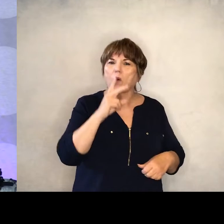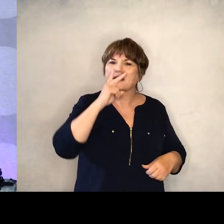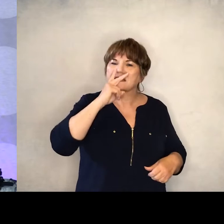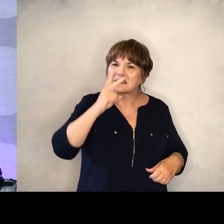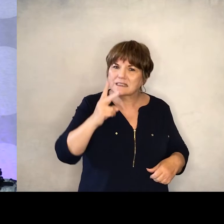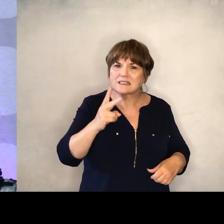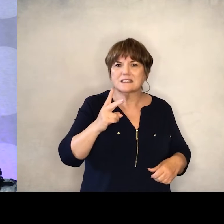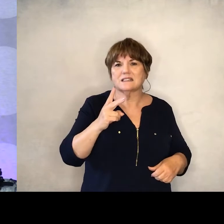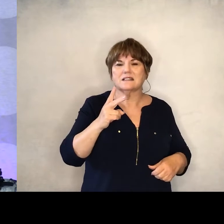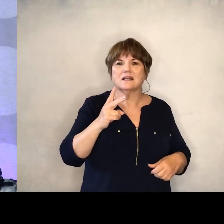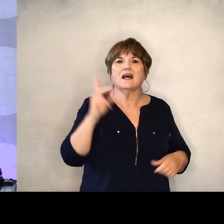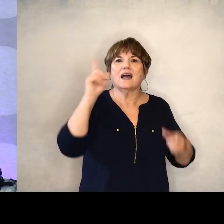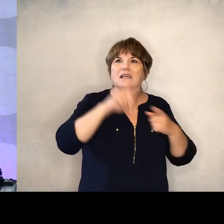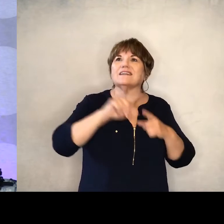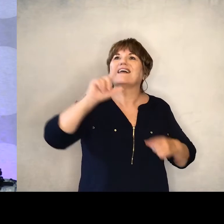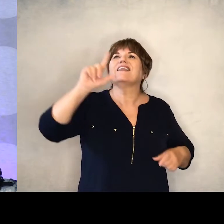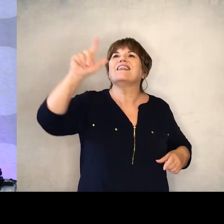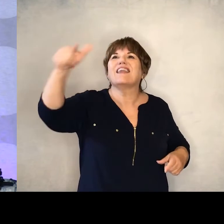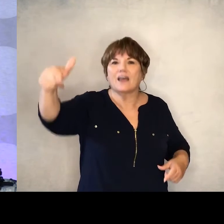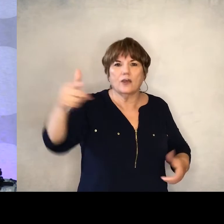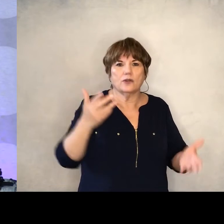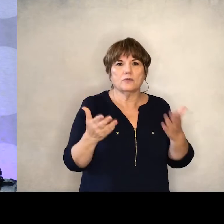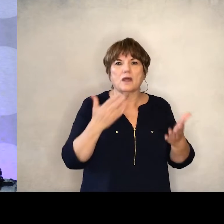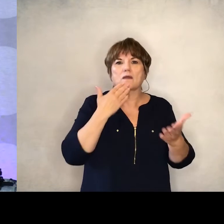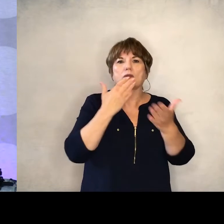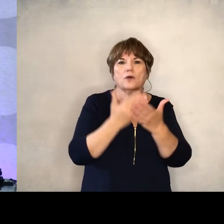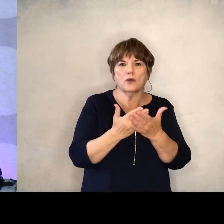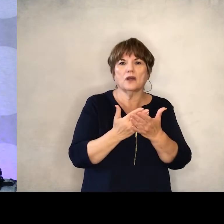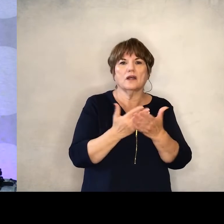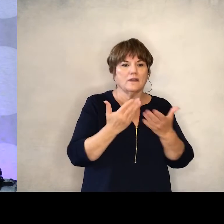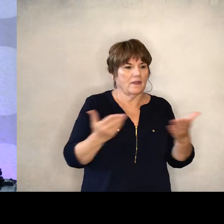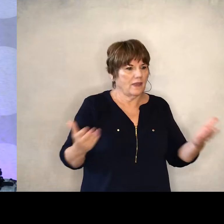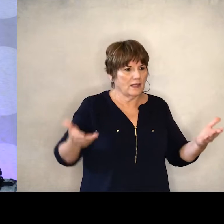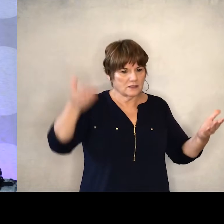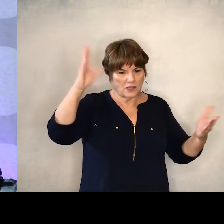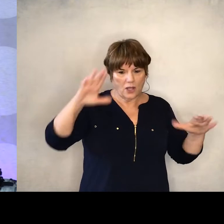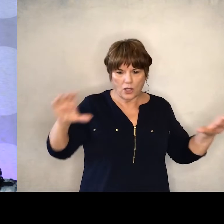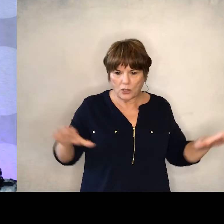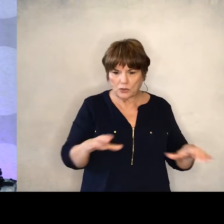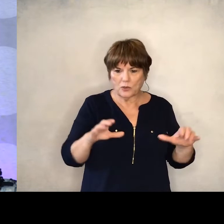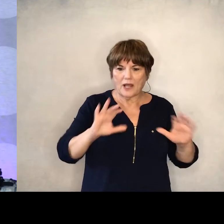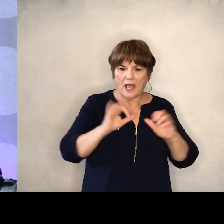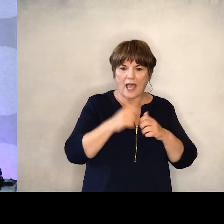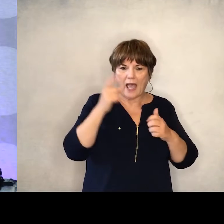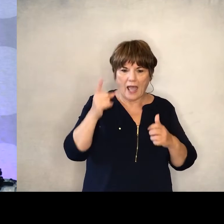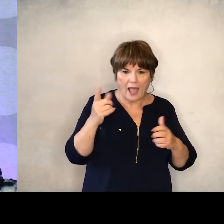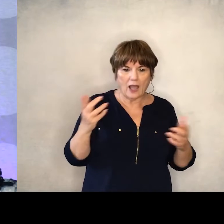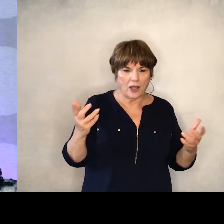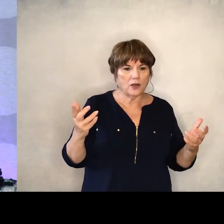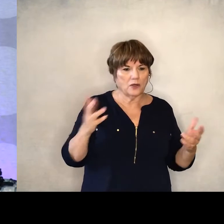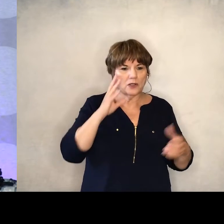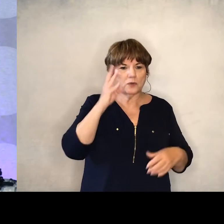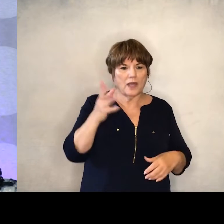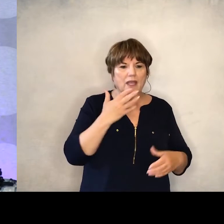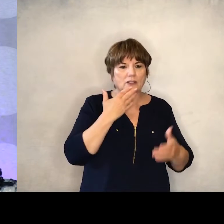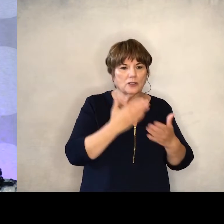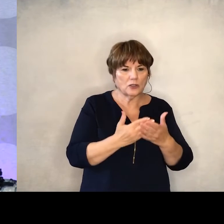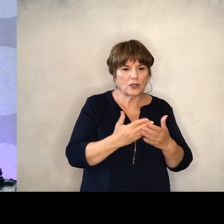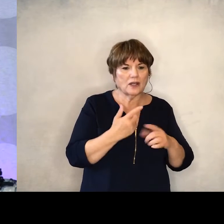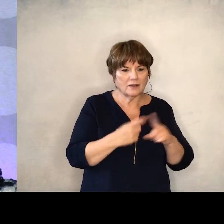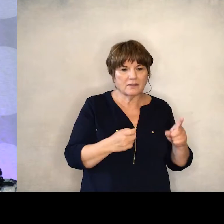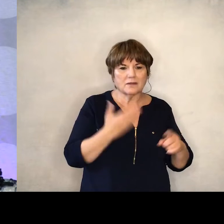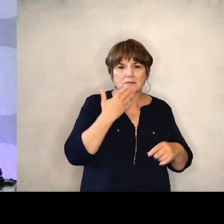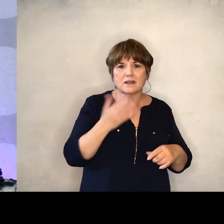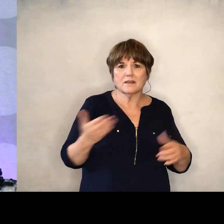we do not perceive until much later the good things that God is doing or how he might be bringing good out of the evil. The text simply says,